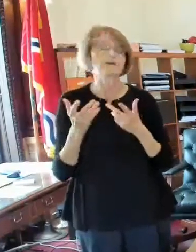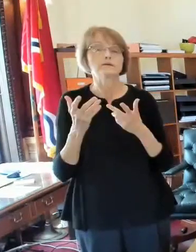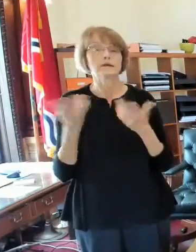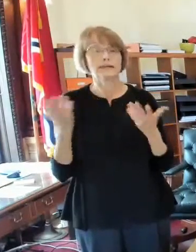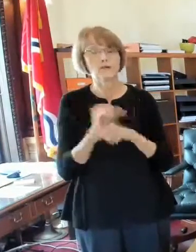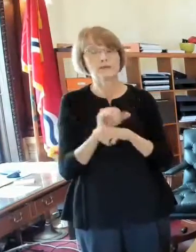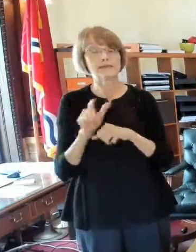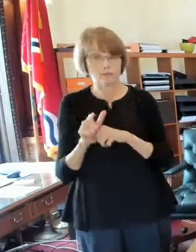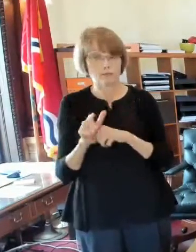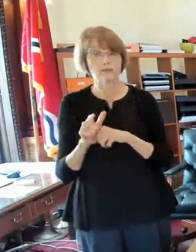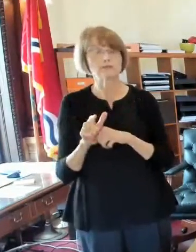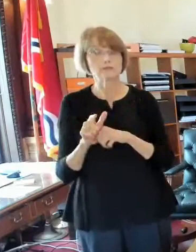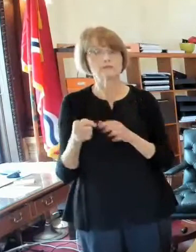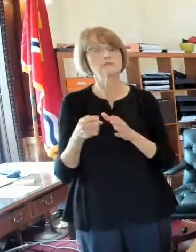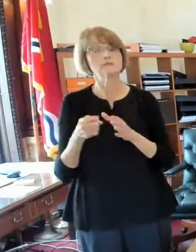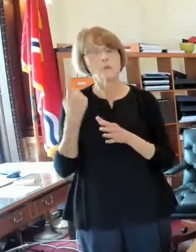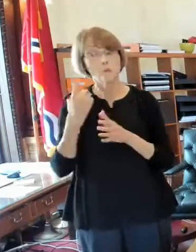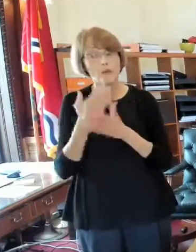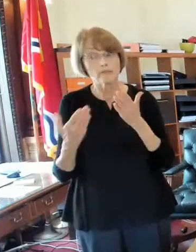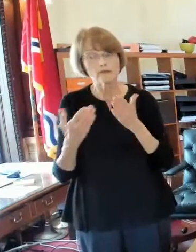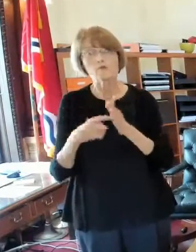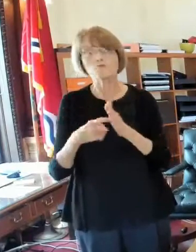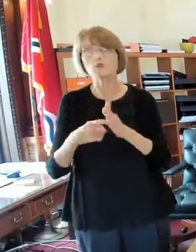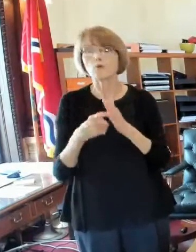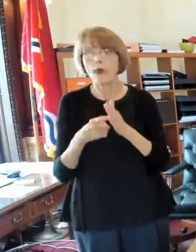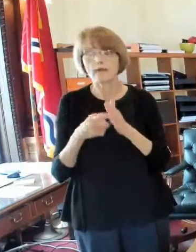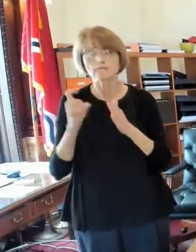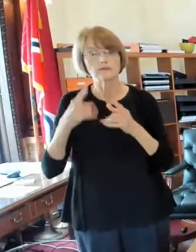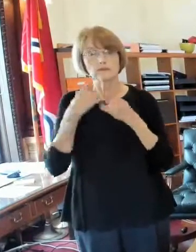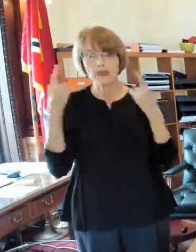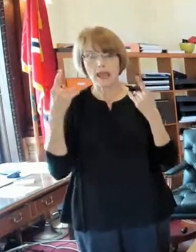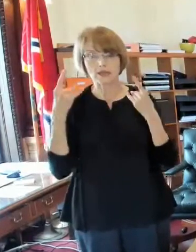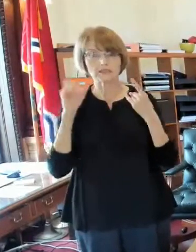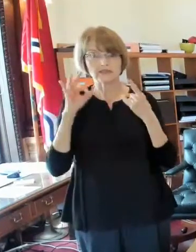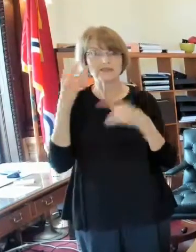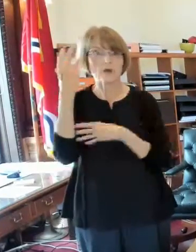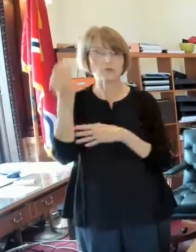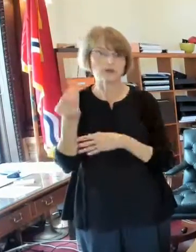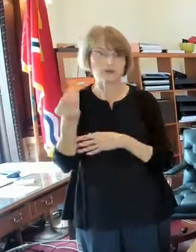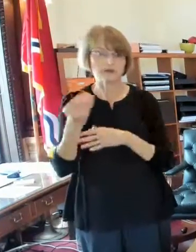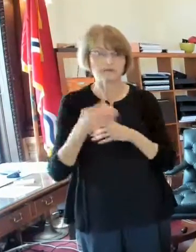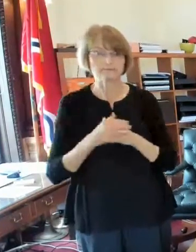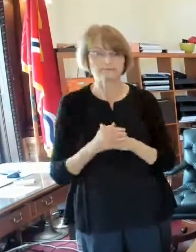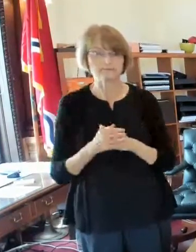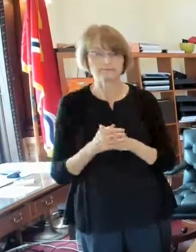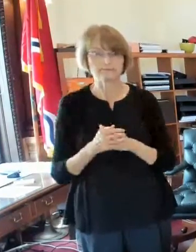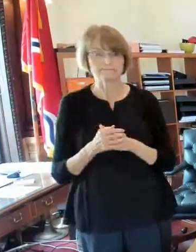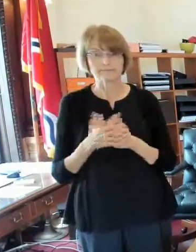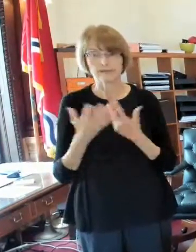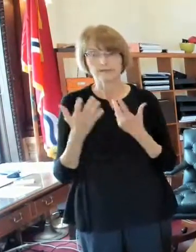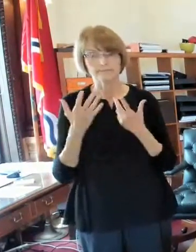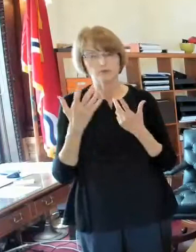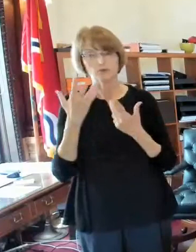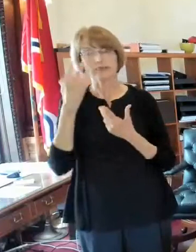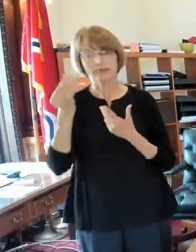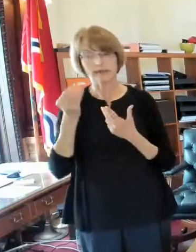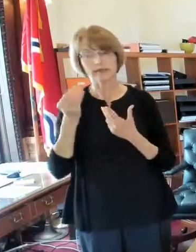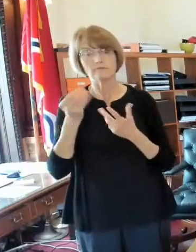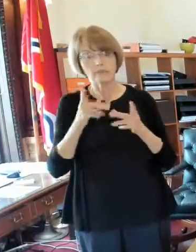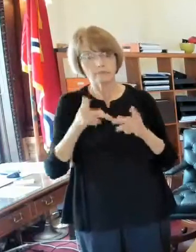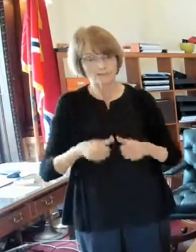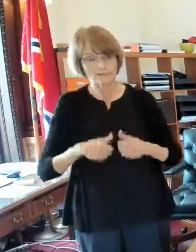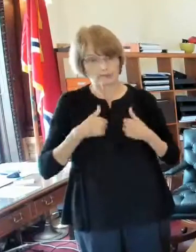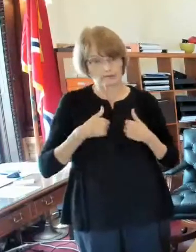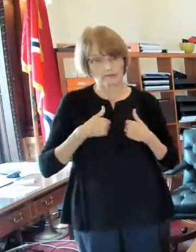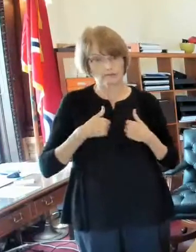are required to wear a mask if you go outside. If you leave your residence and you're inside, you're